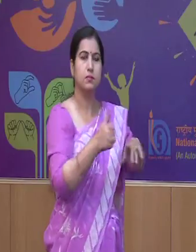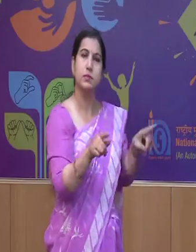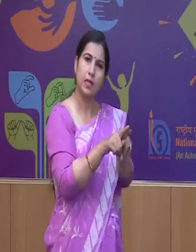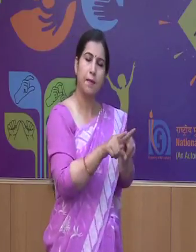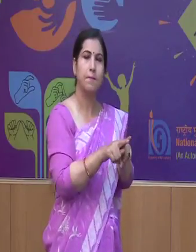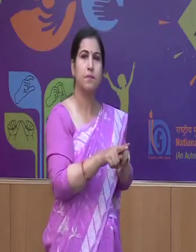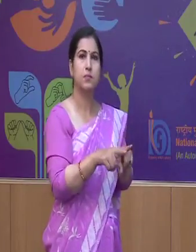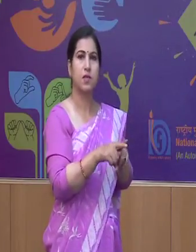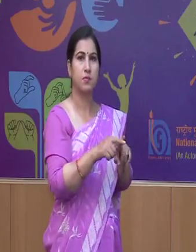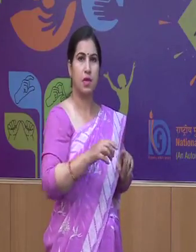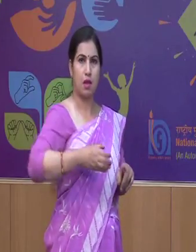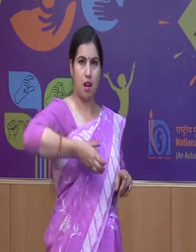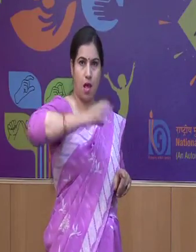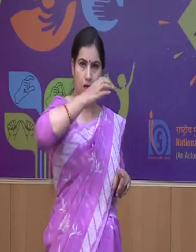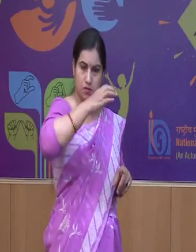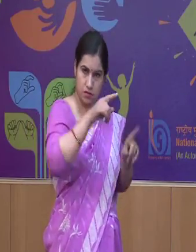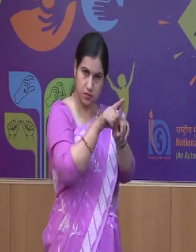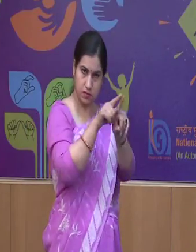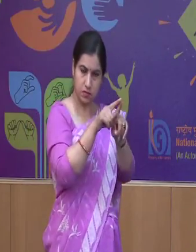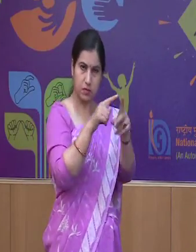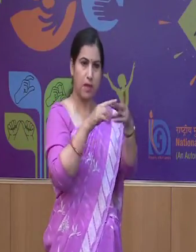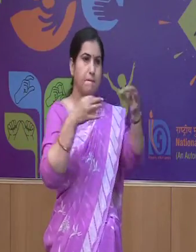like glass, paper,